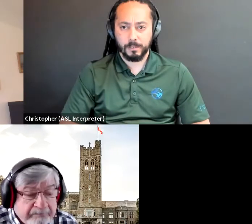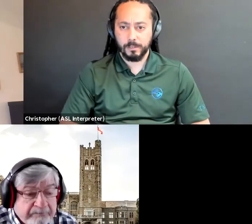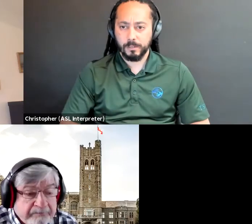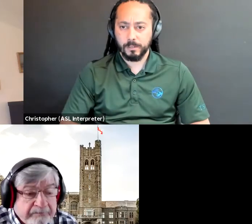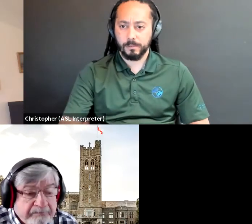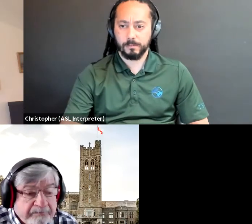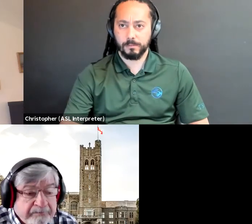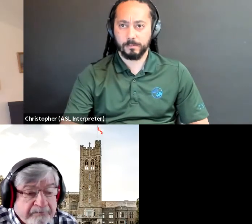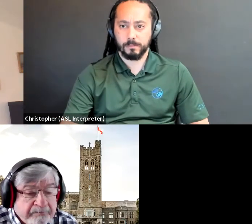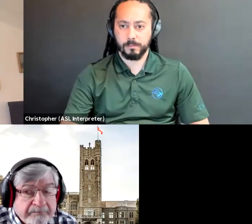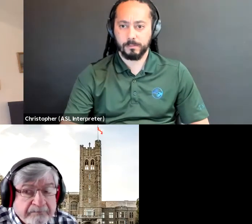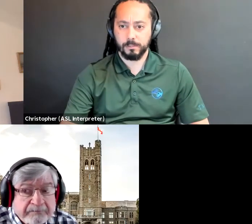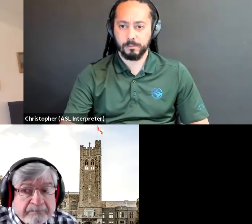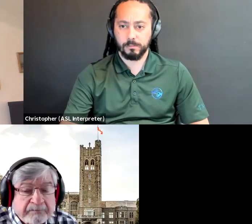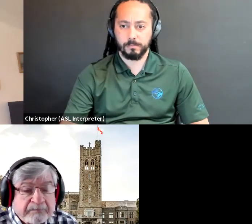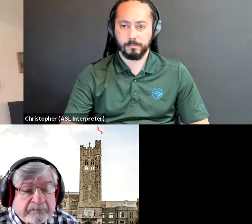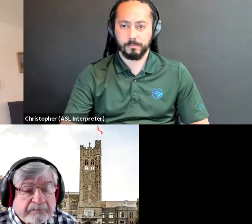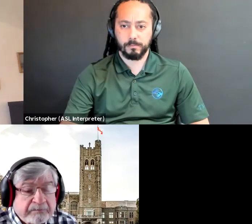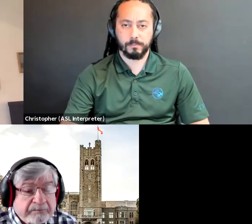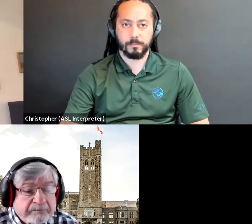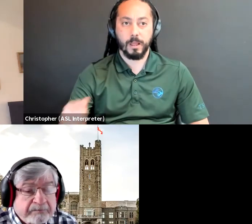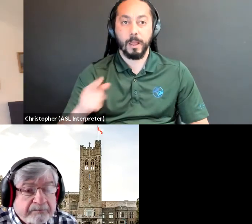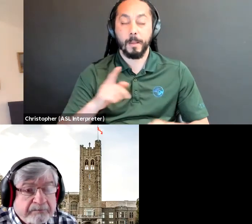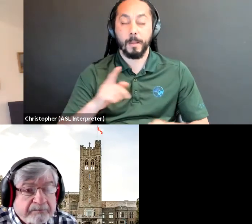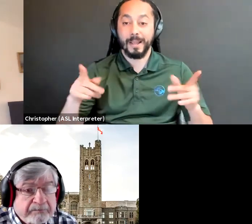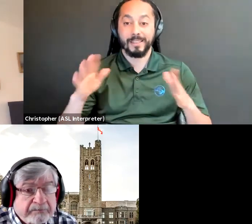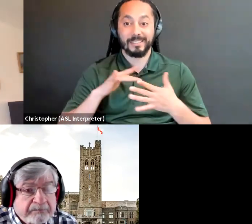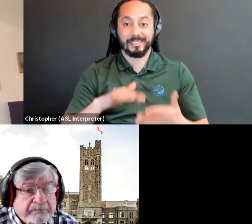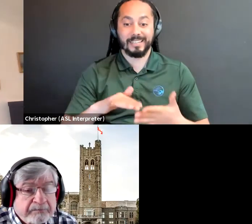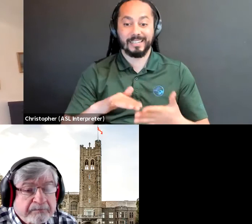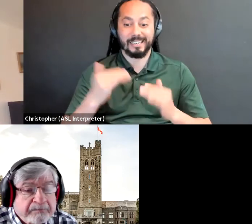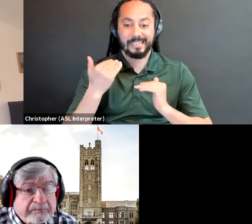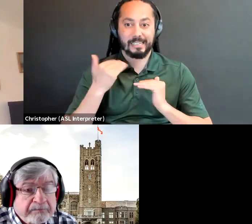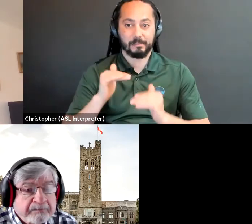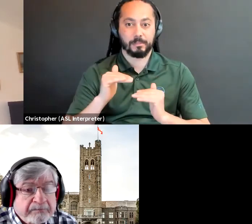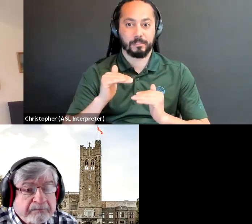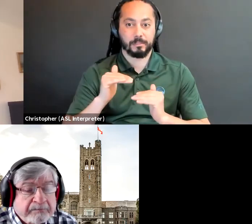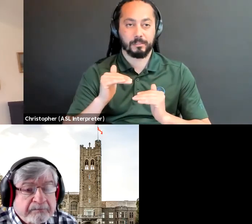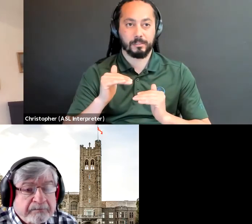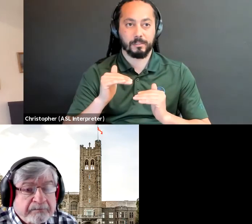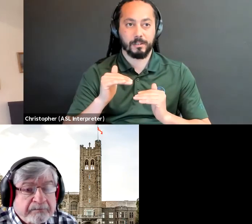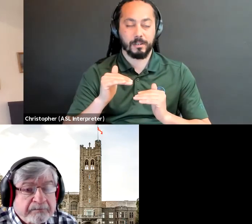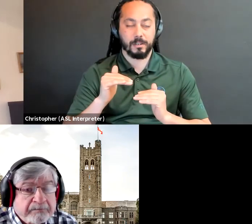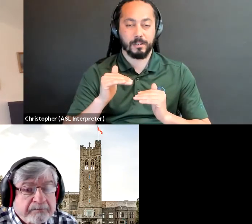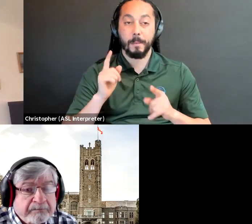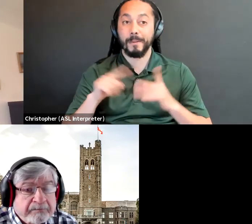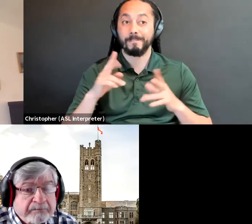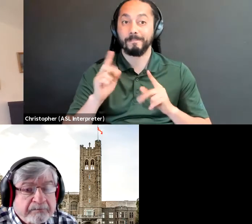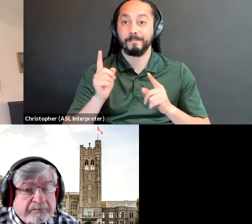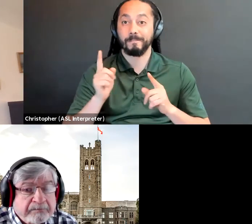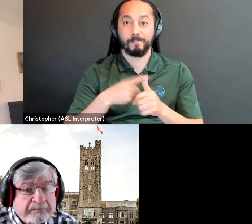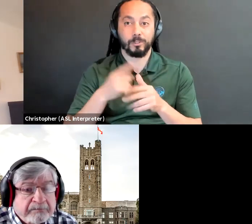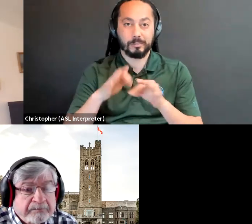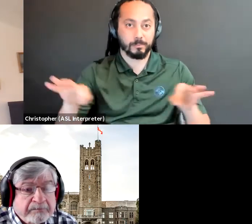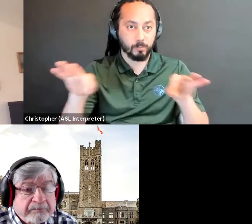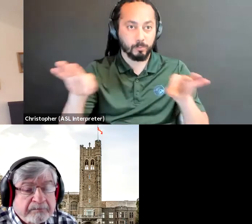I do need to mention the limitations of the study. And the first and most important one is that the study